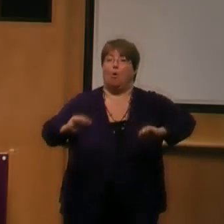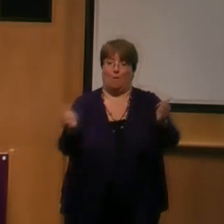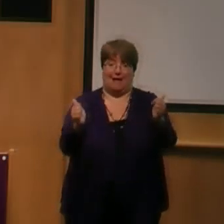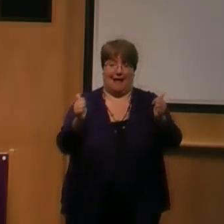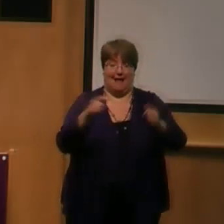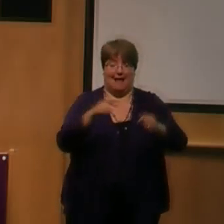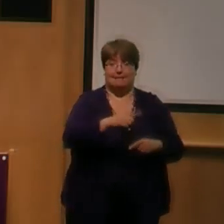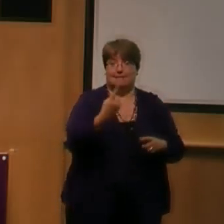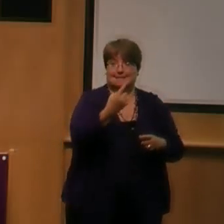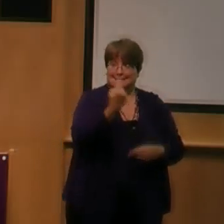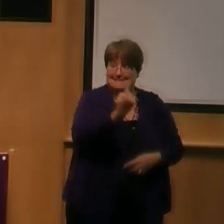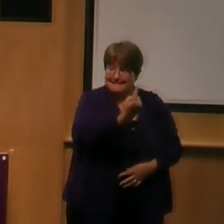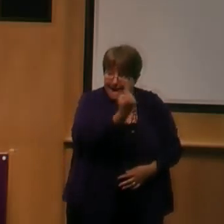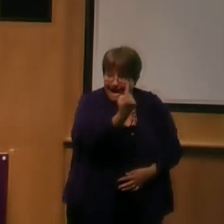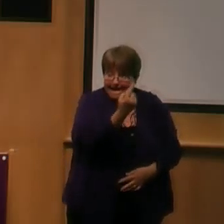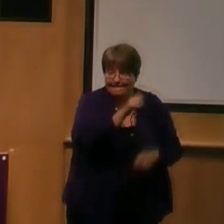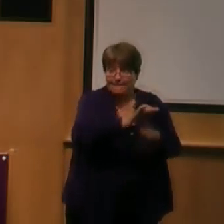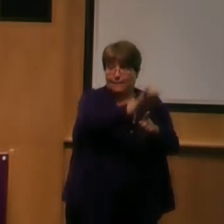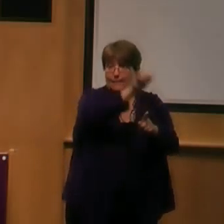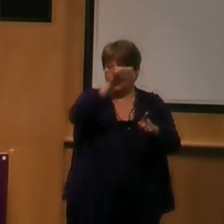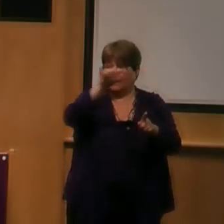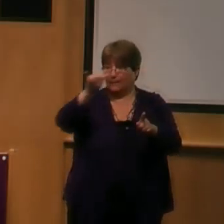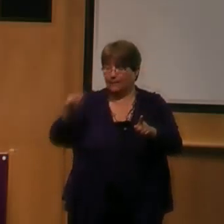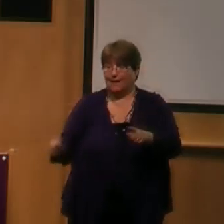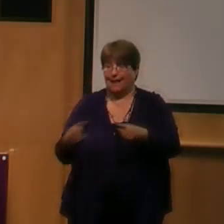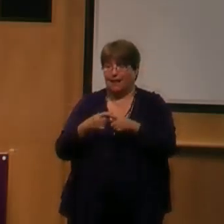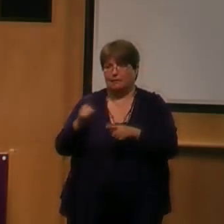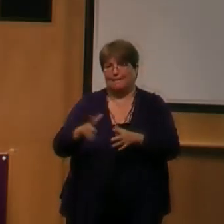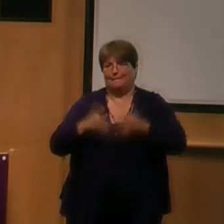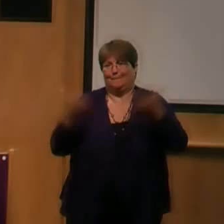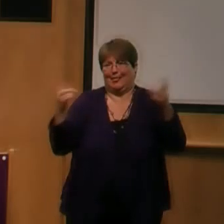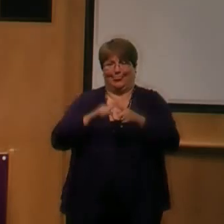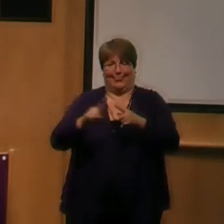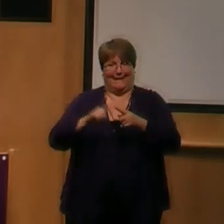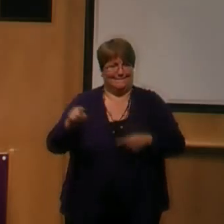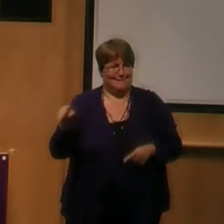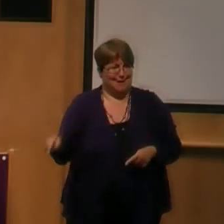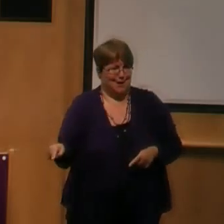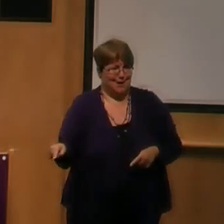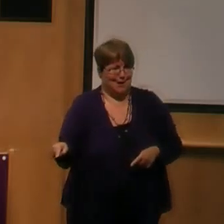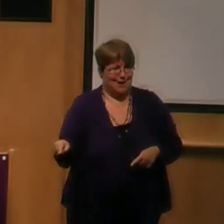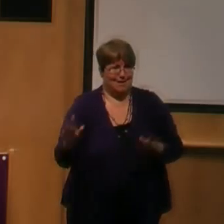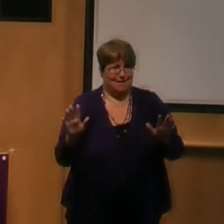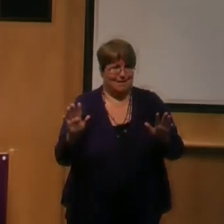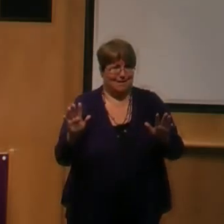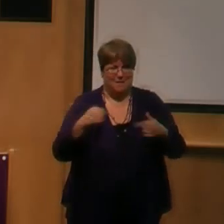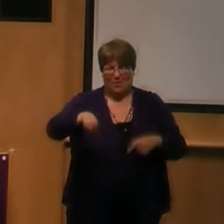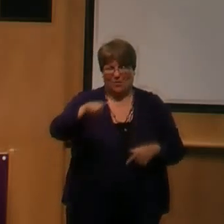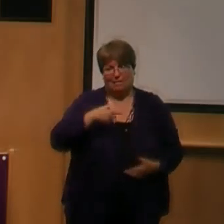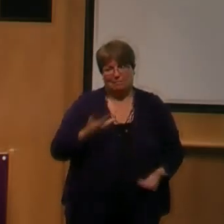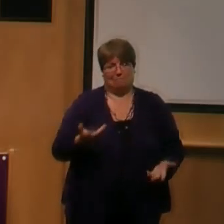process, it doesn't mean that. Mentoring had encouraged them, explain to the advantages and benefits of getting involved in this deaf